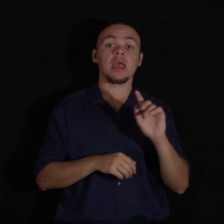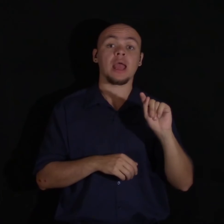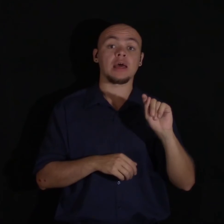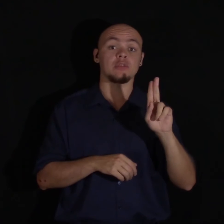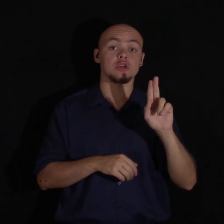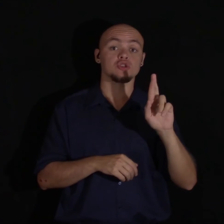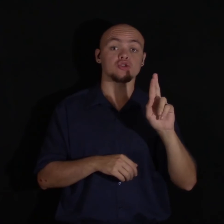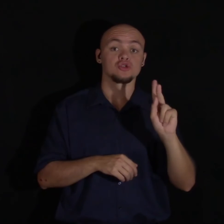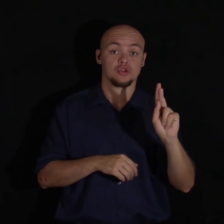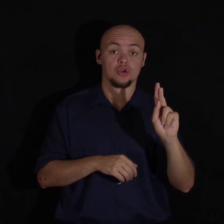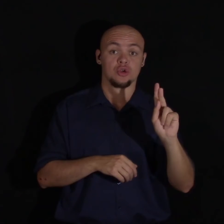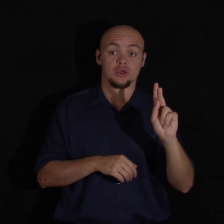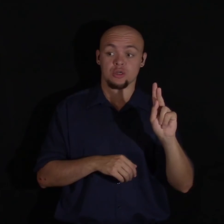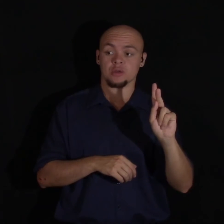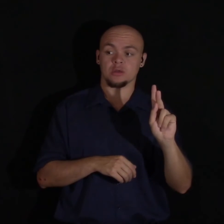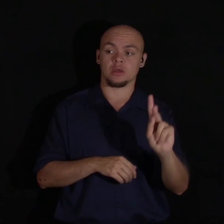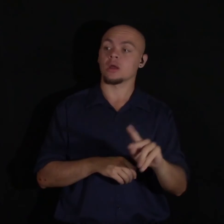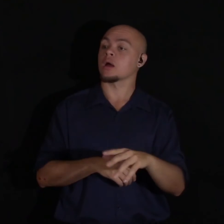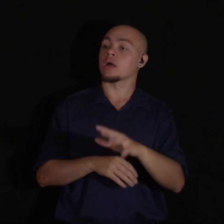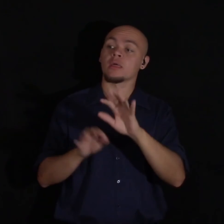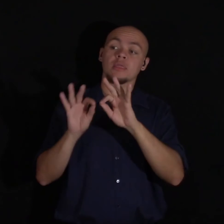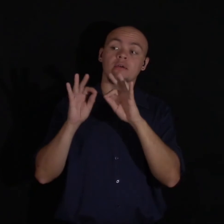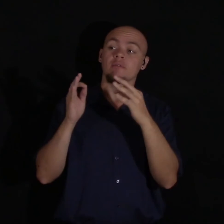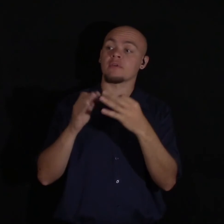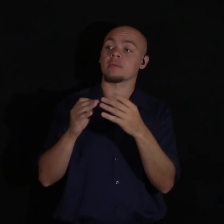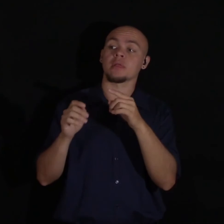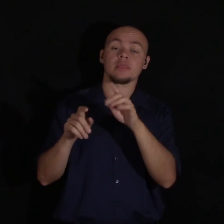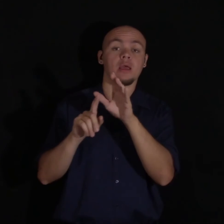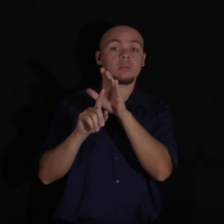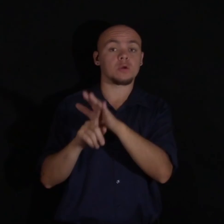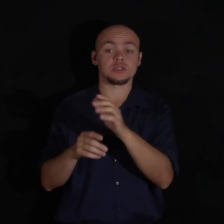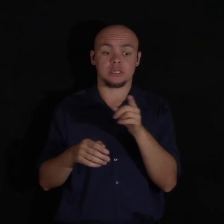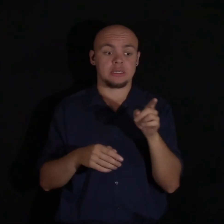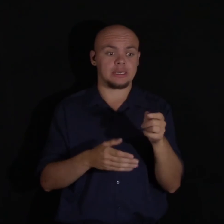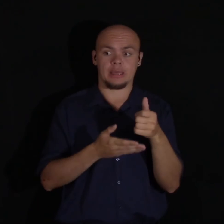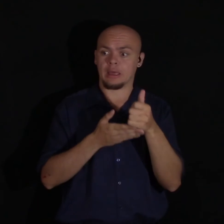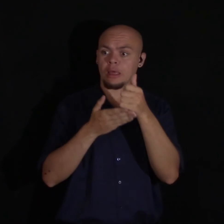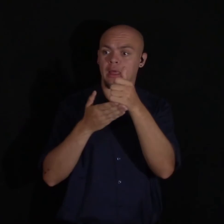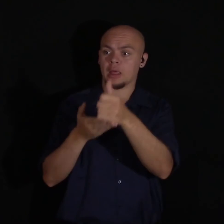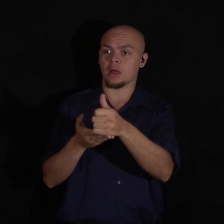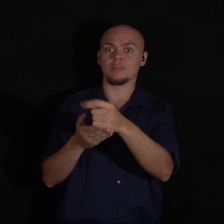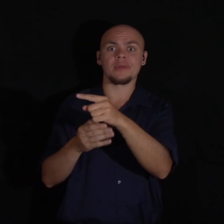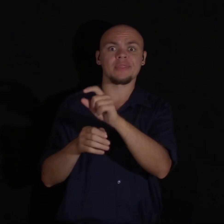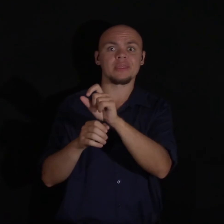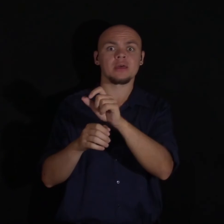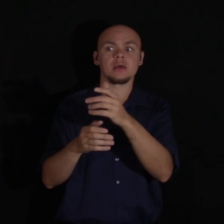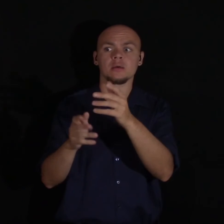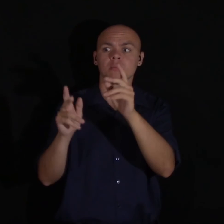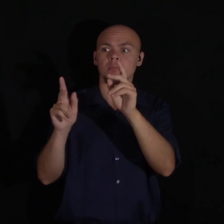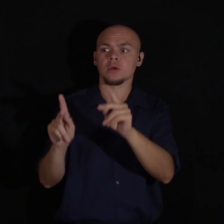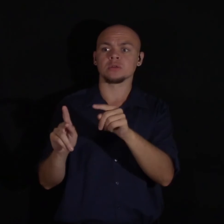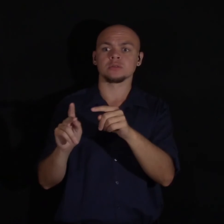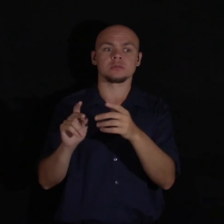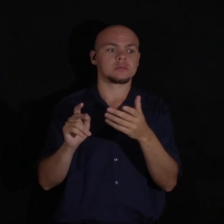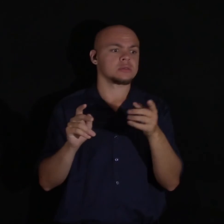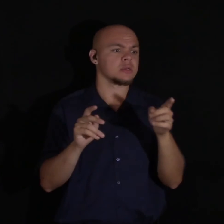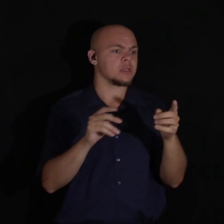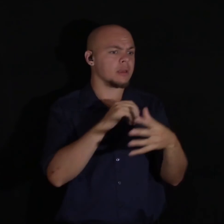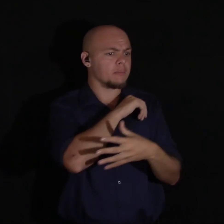family endured such unheard-of oppression, on discovering that his deliverer was thus reduced to poverty and ruin, became a